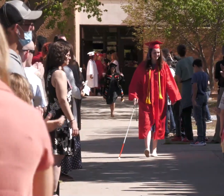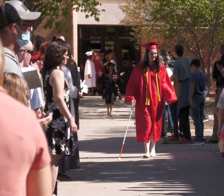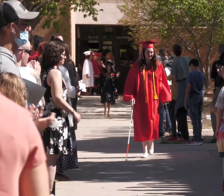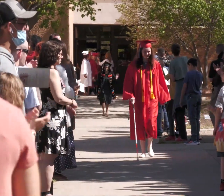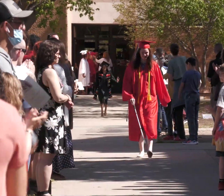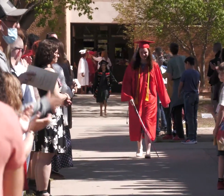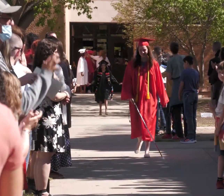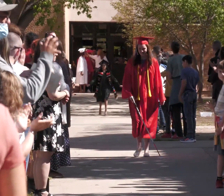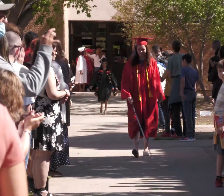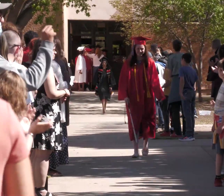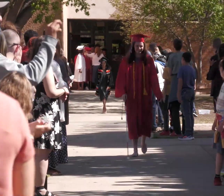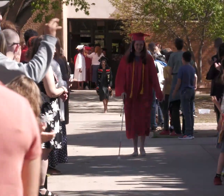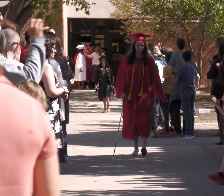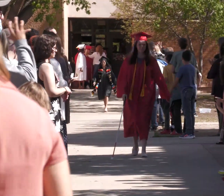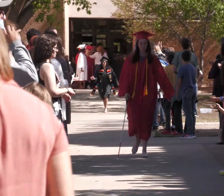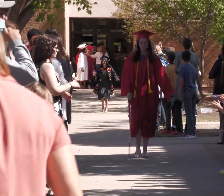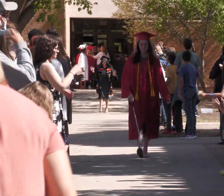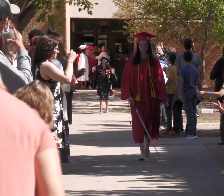Alacia Bates.